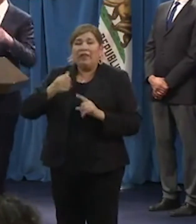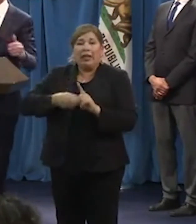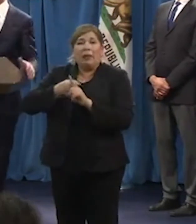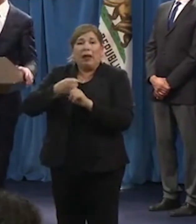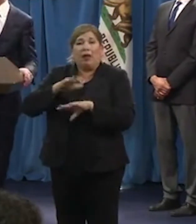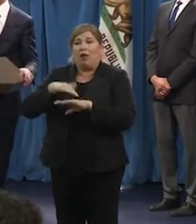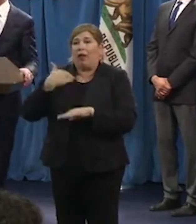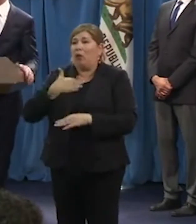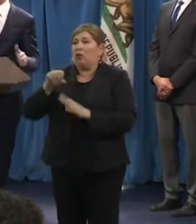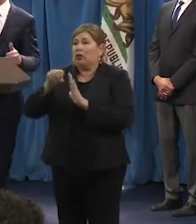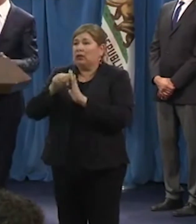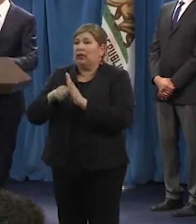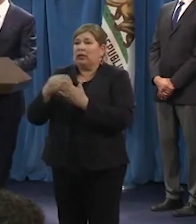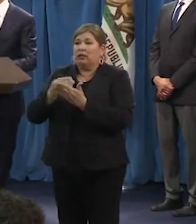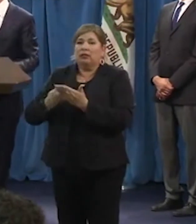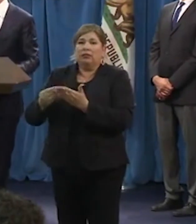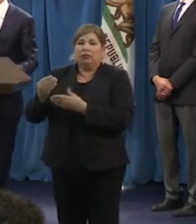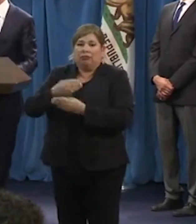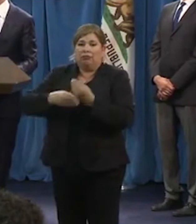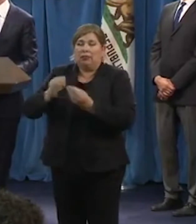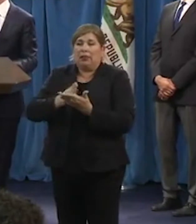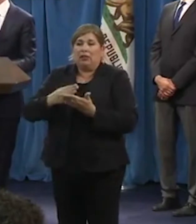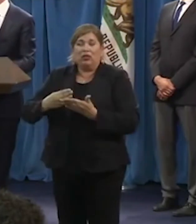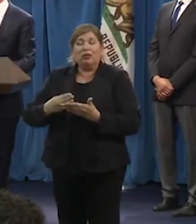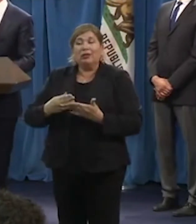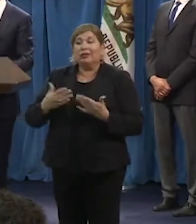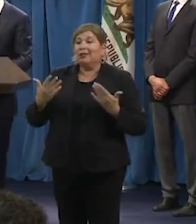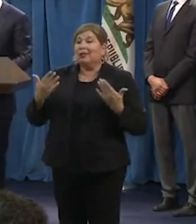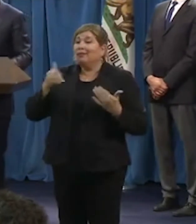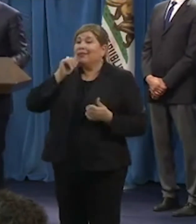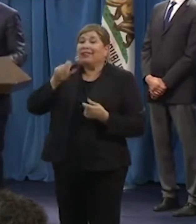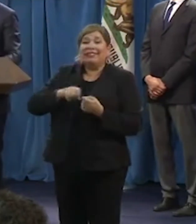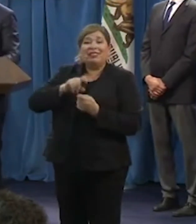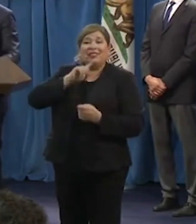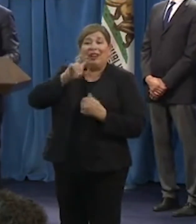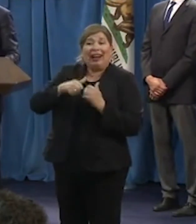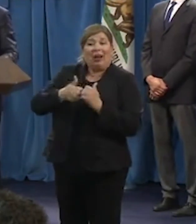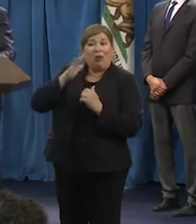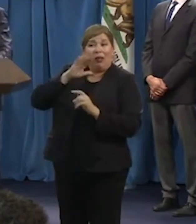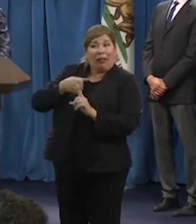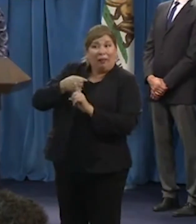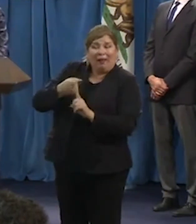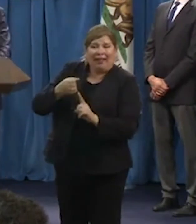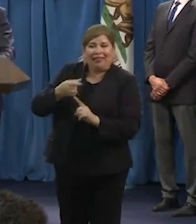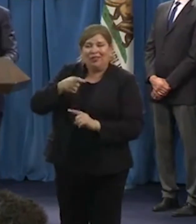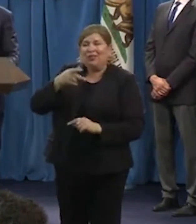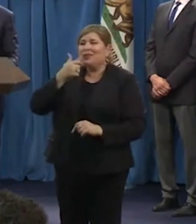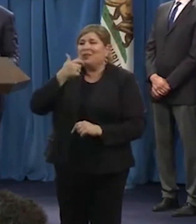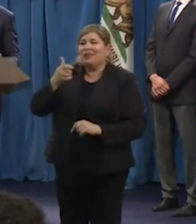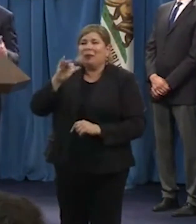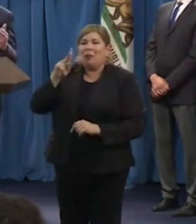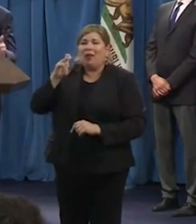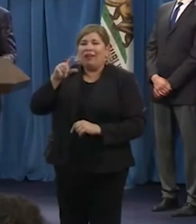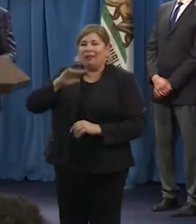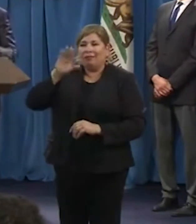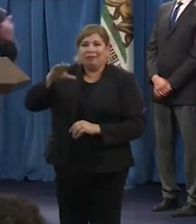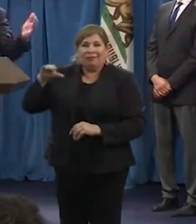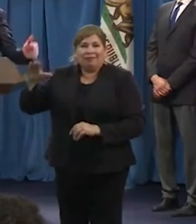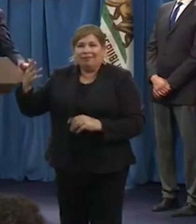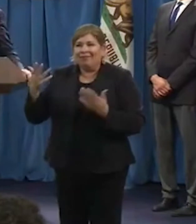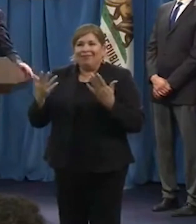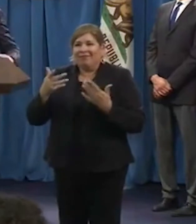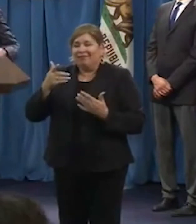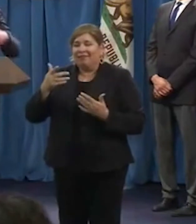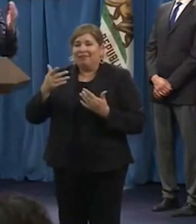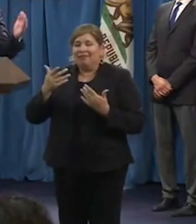on our state treasury. Too early to determine what impact. You watch the markets like watching, you know, whatever